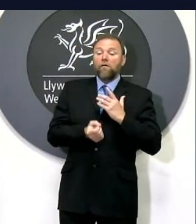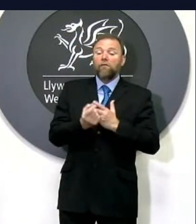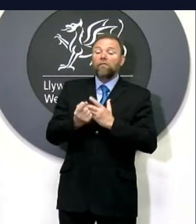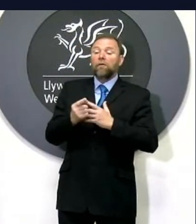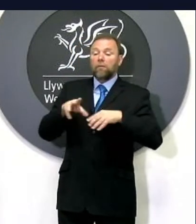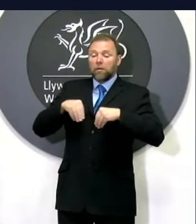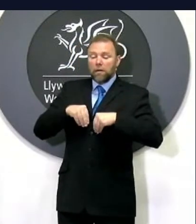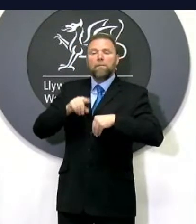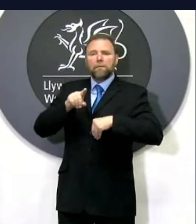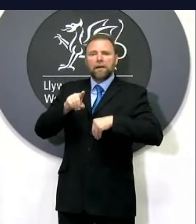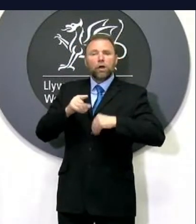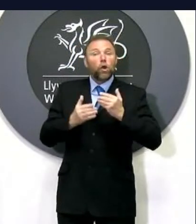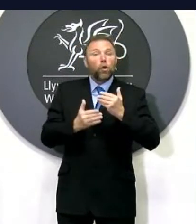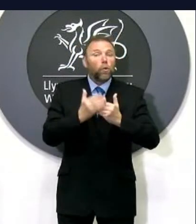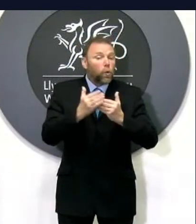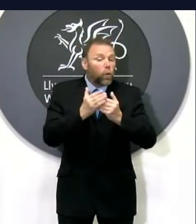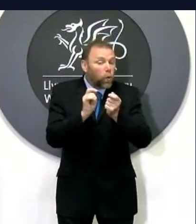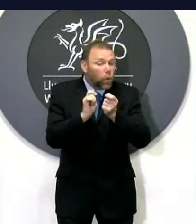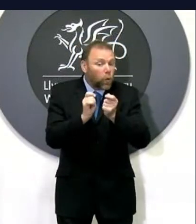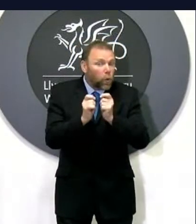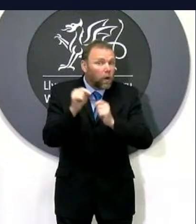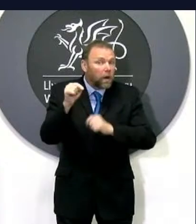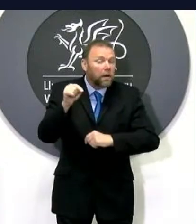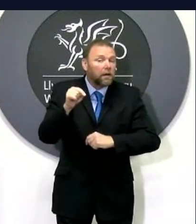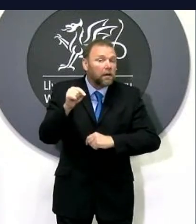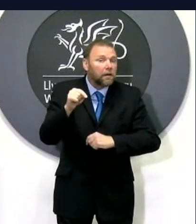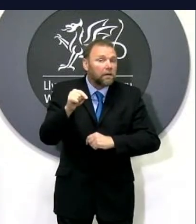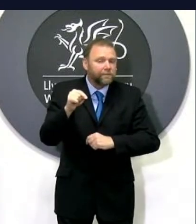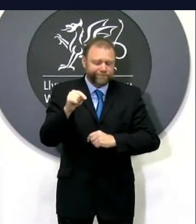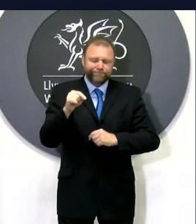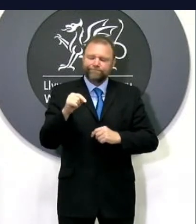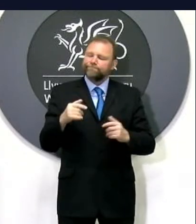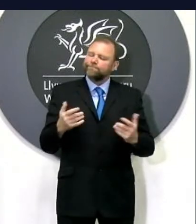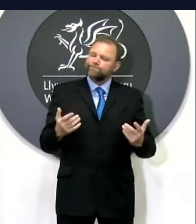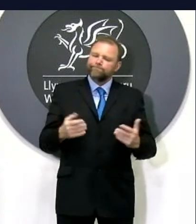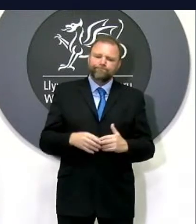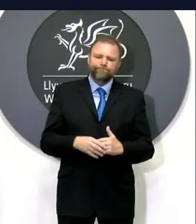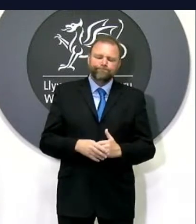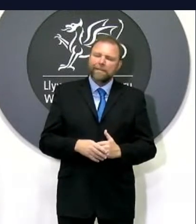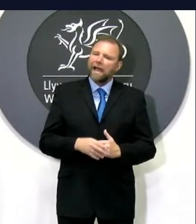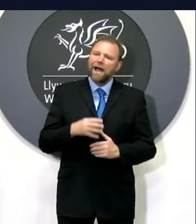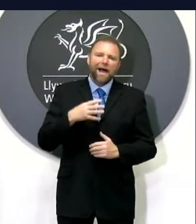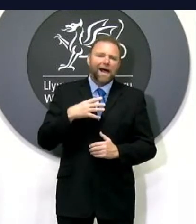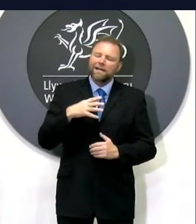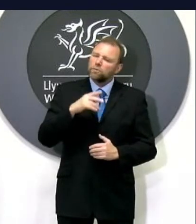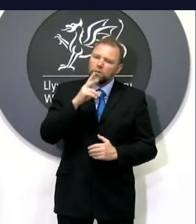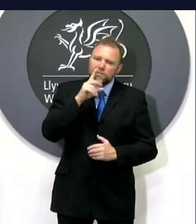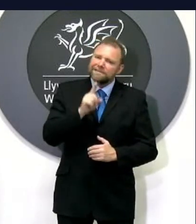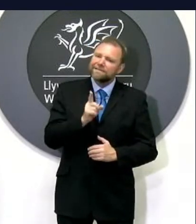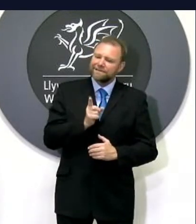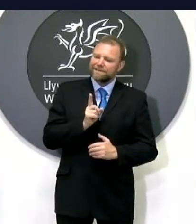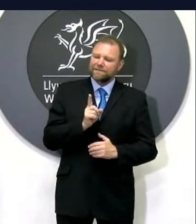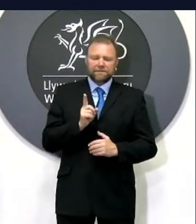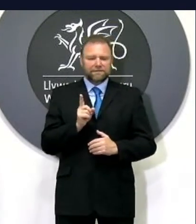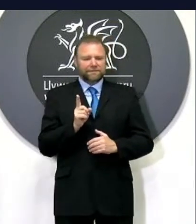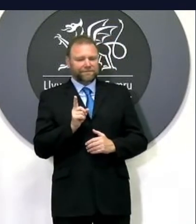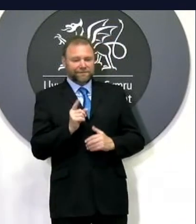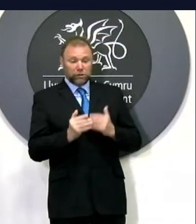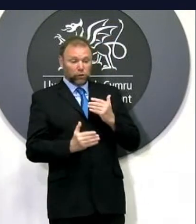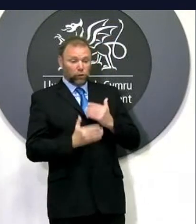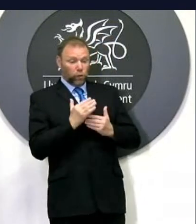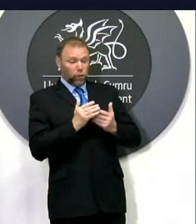present in those outbreaks. And what I don't want to see are those new variants being